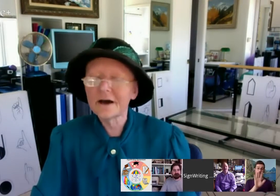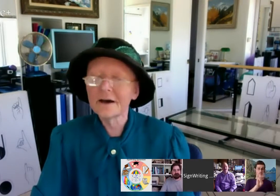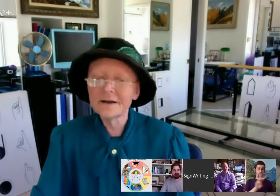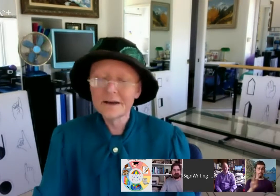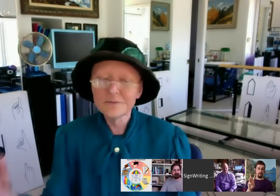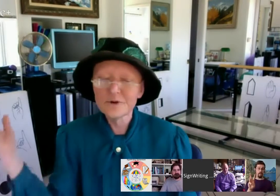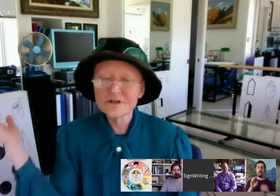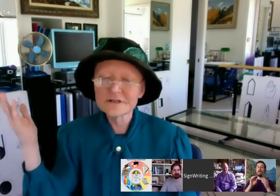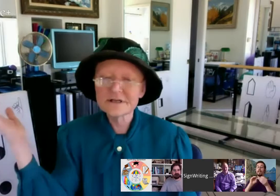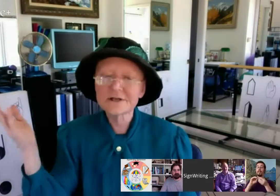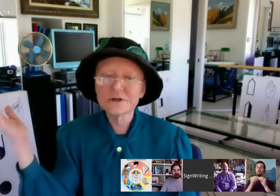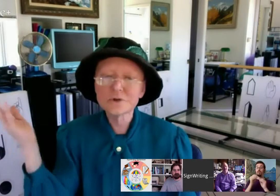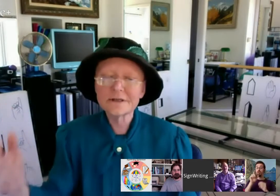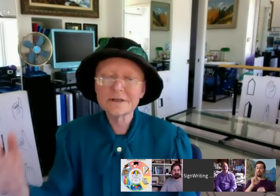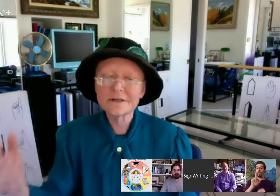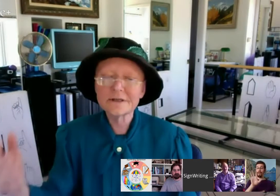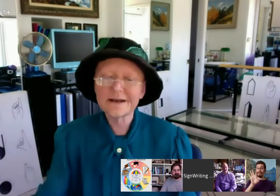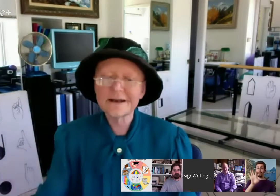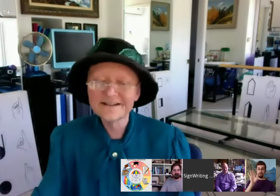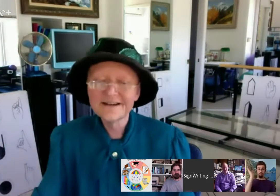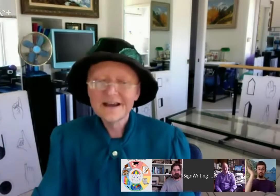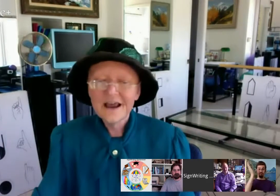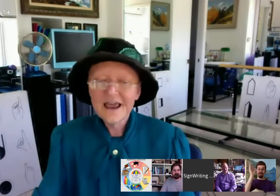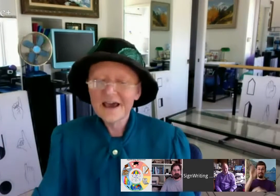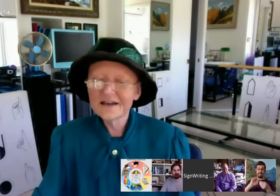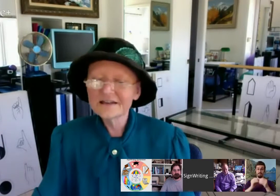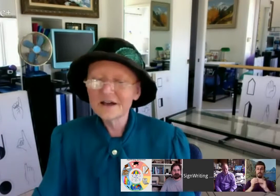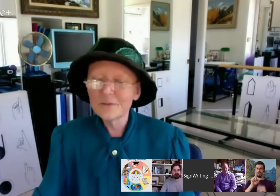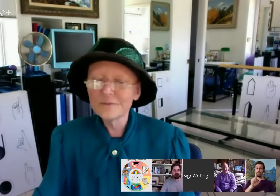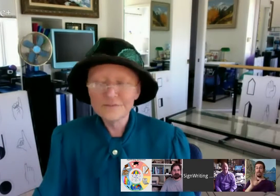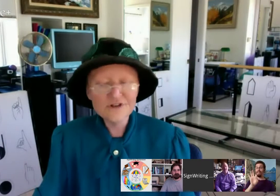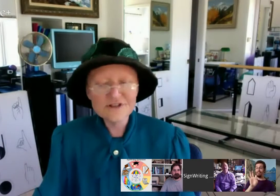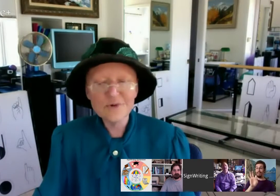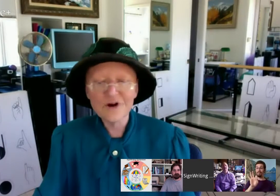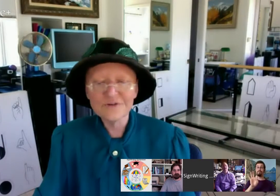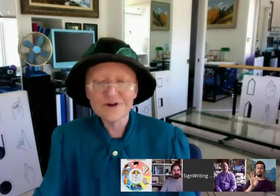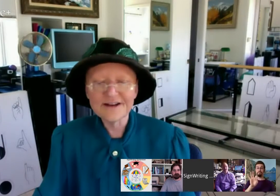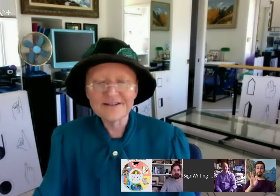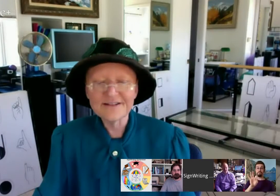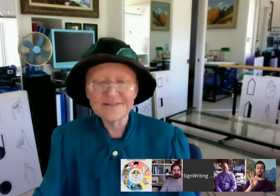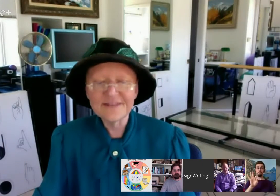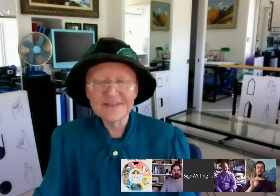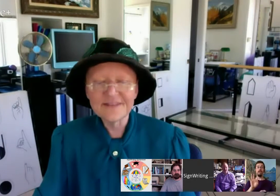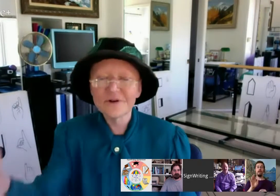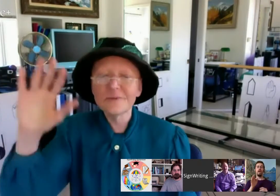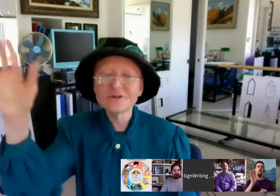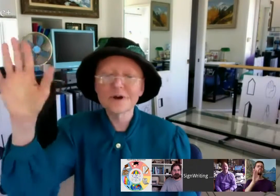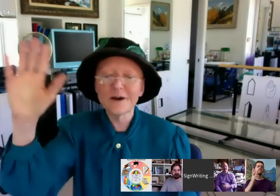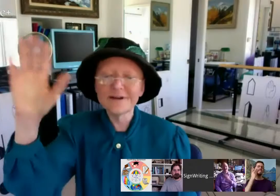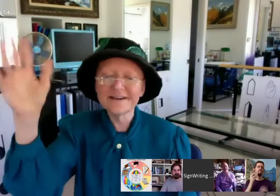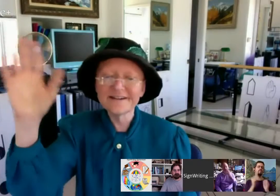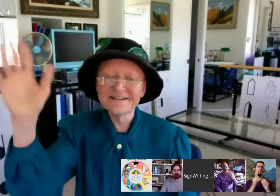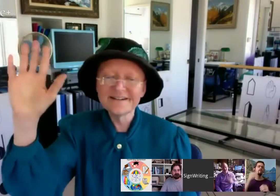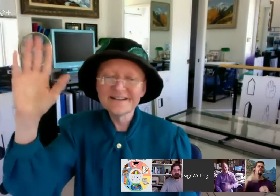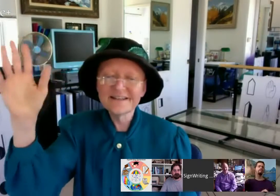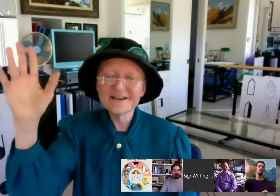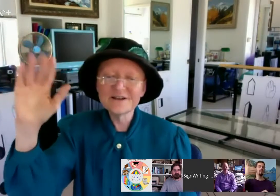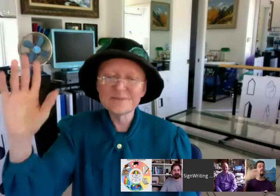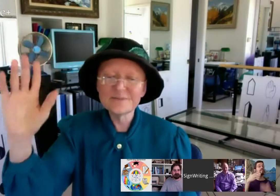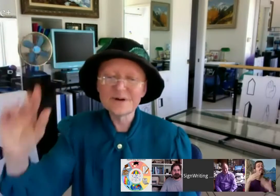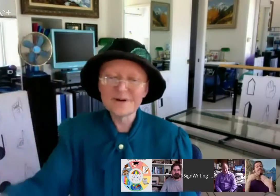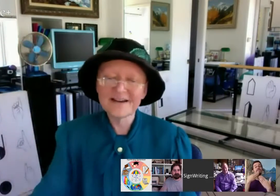number 29, presentation 29. And we'll see more of you, honey. Thank you very much for